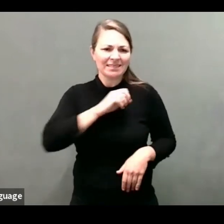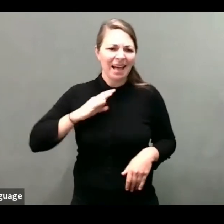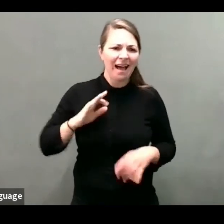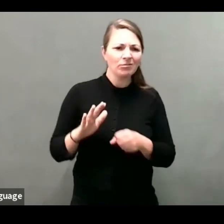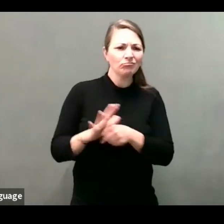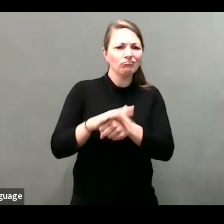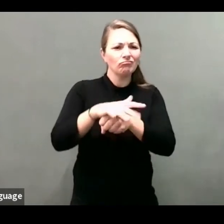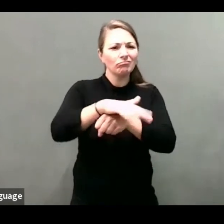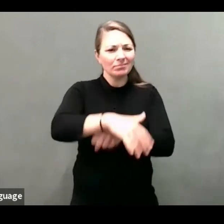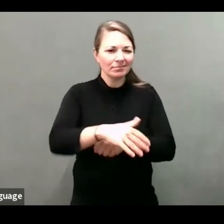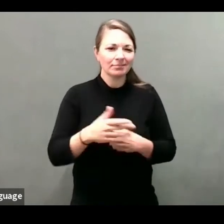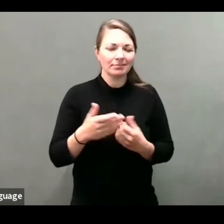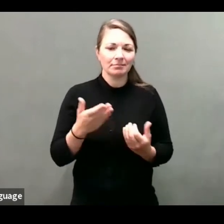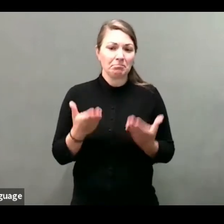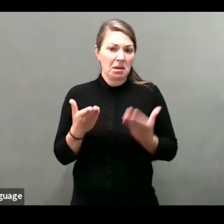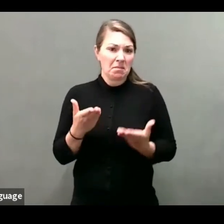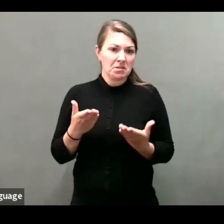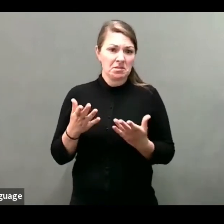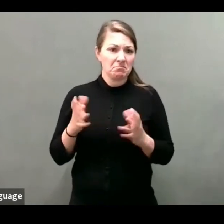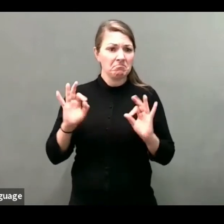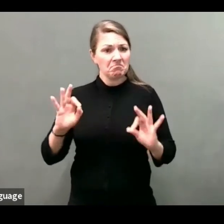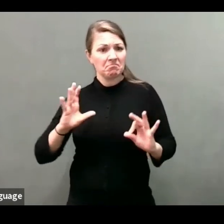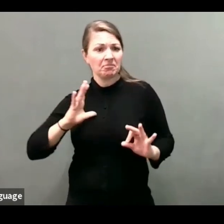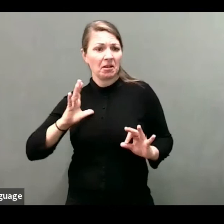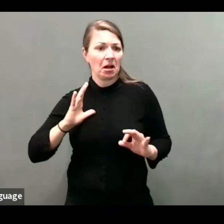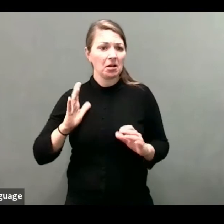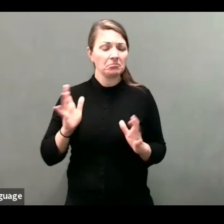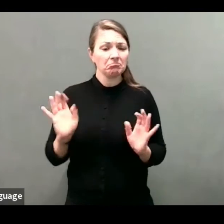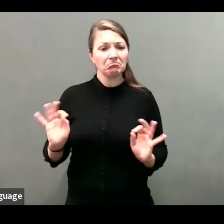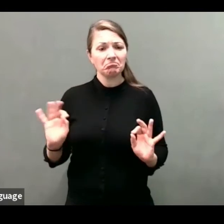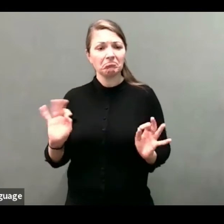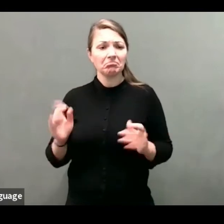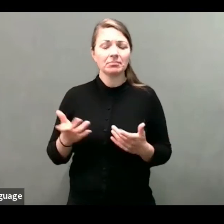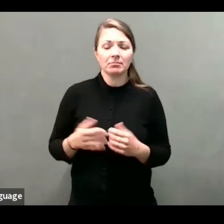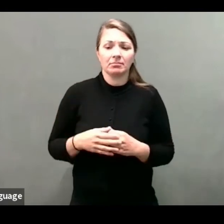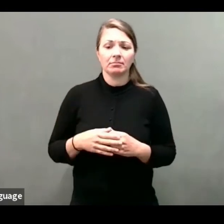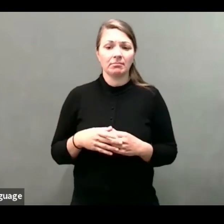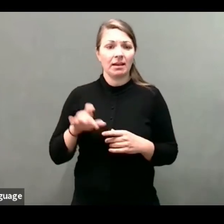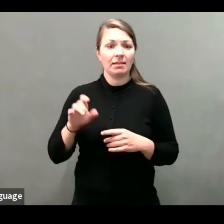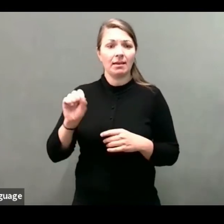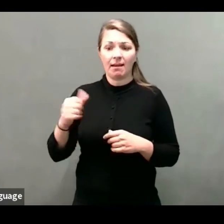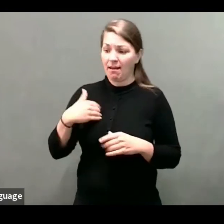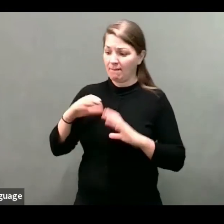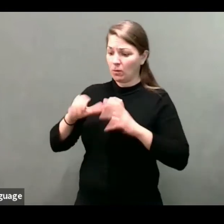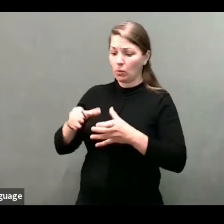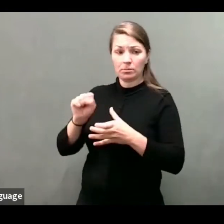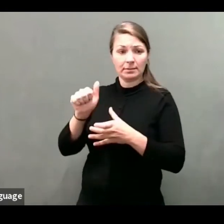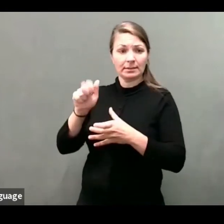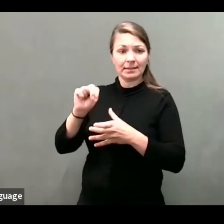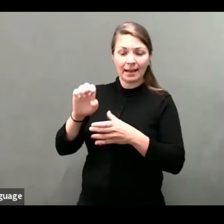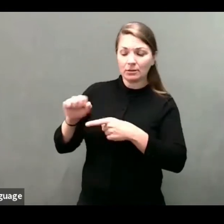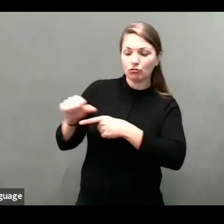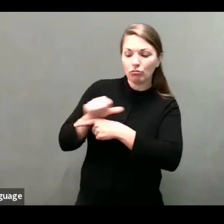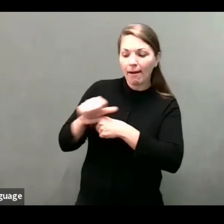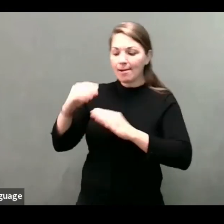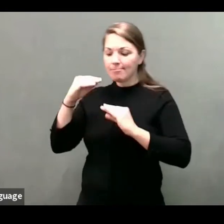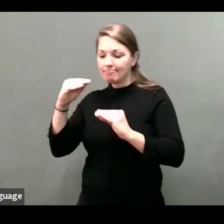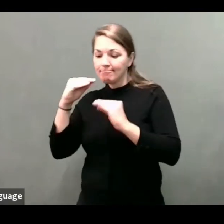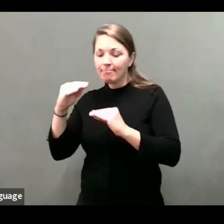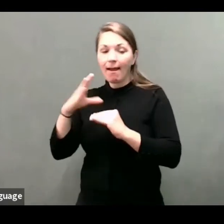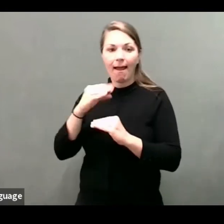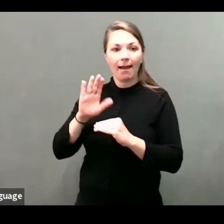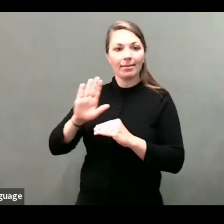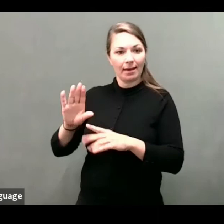staffing, that may not be super difficult. And so they may be able to train up and keep trained a group